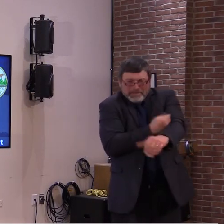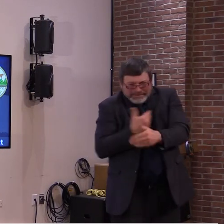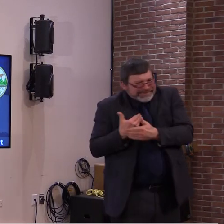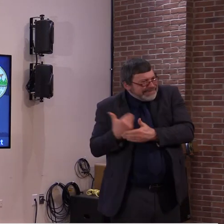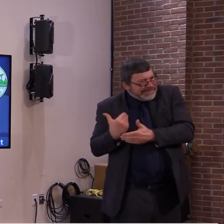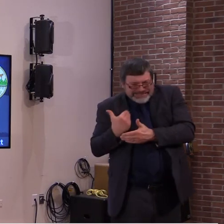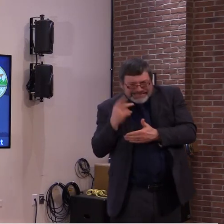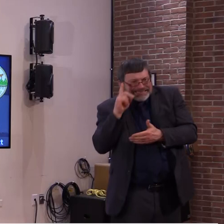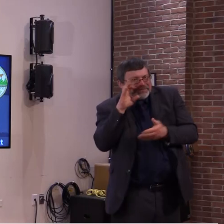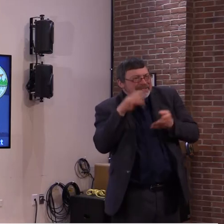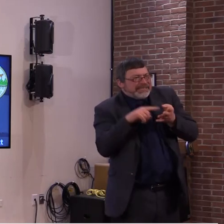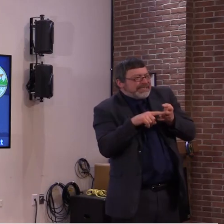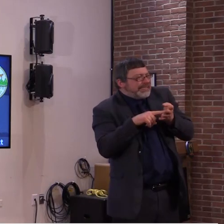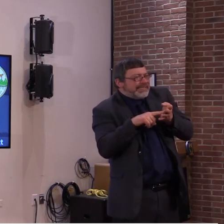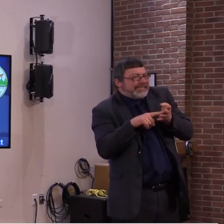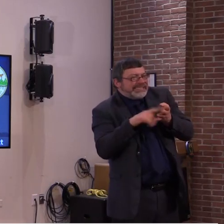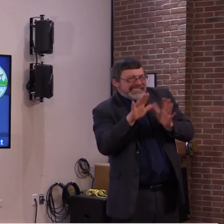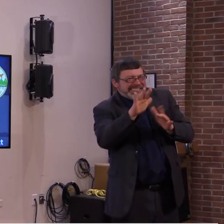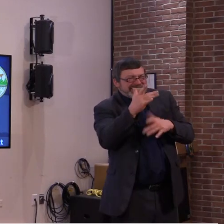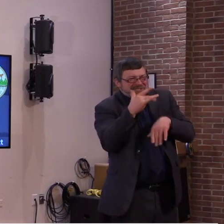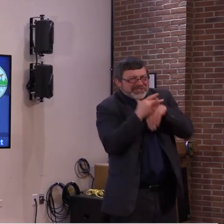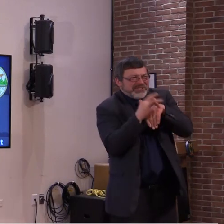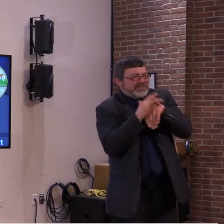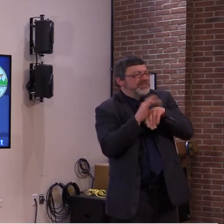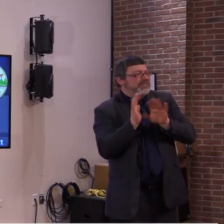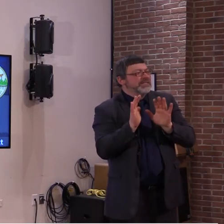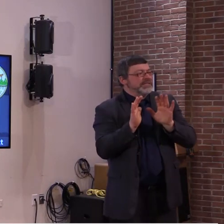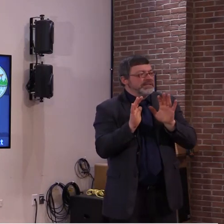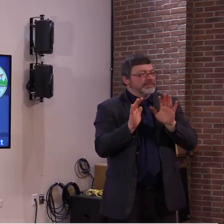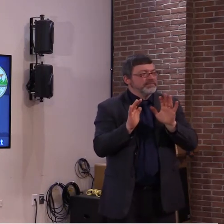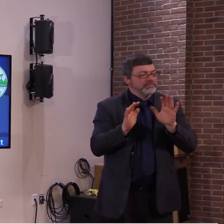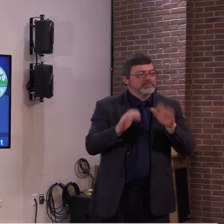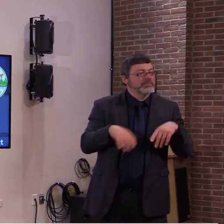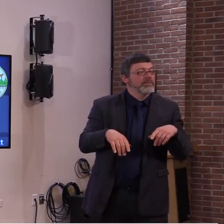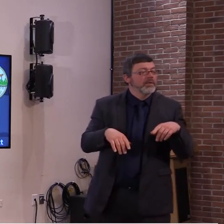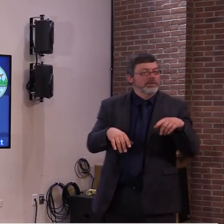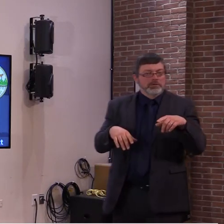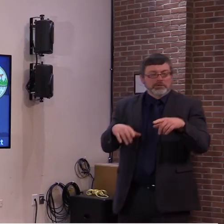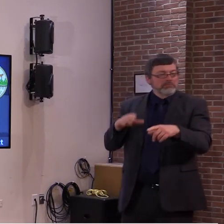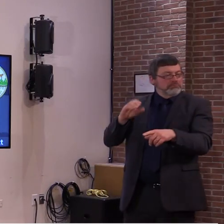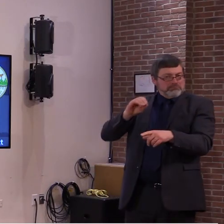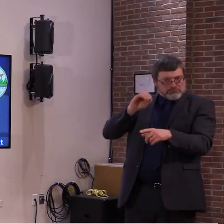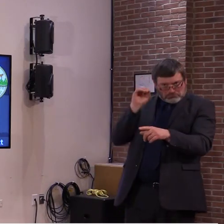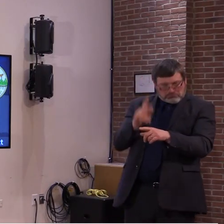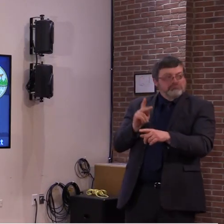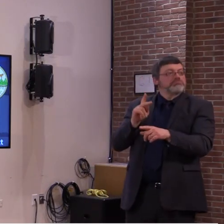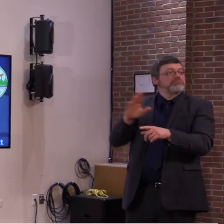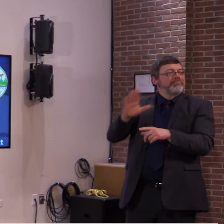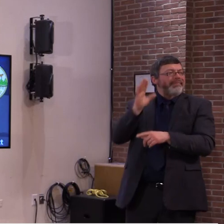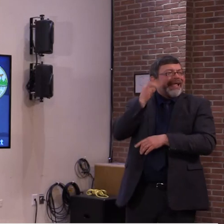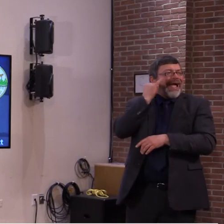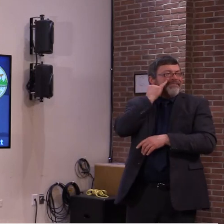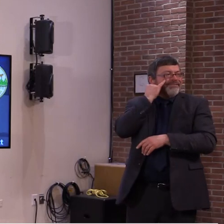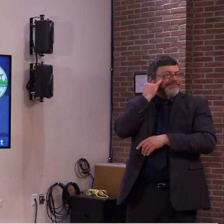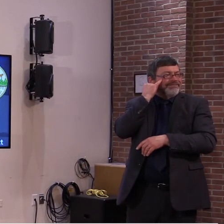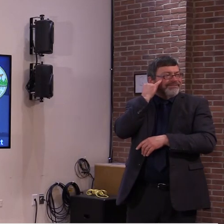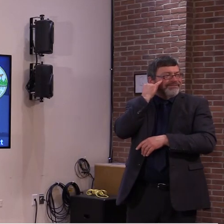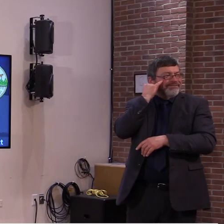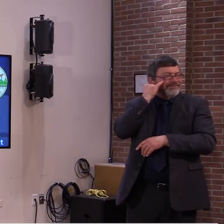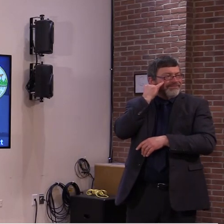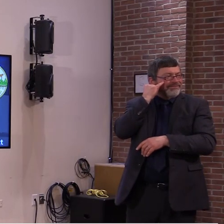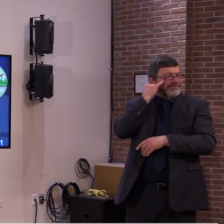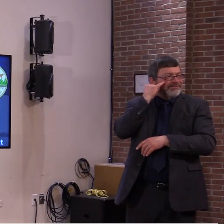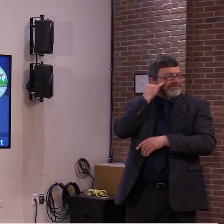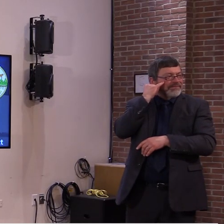If you come back and you realize that, you know, only 40% of long-term care staff have been